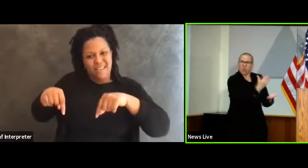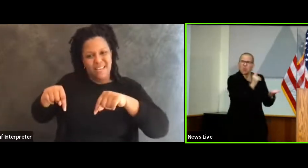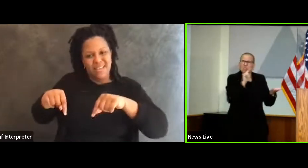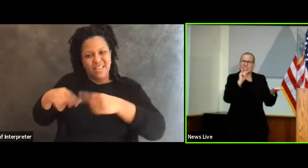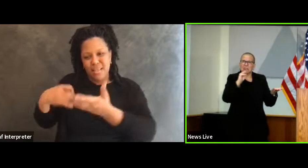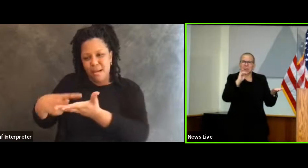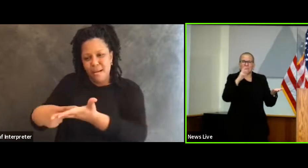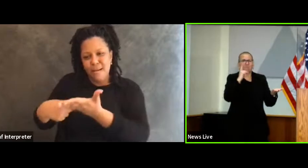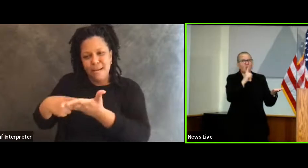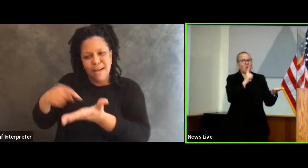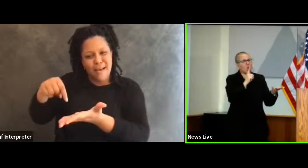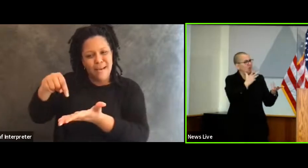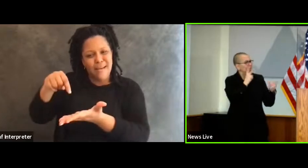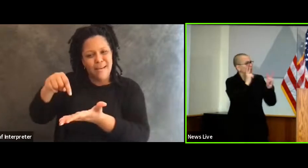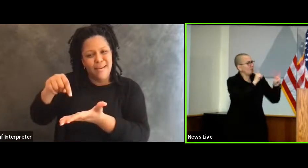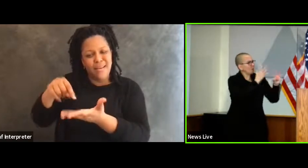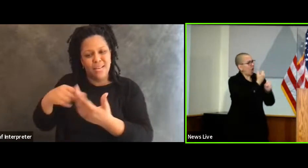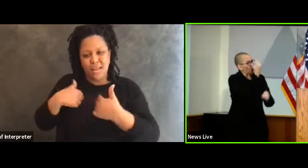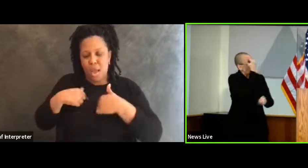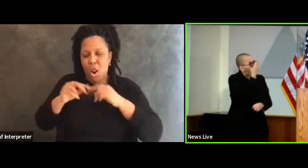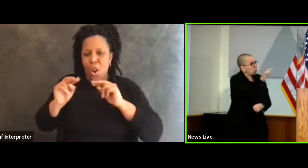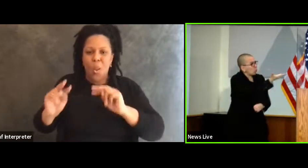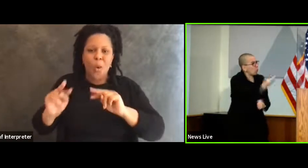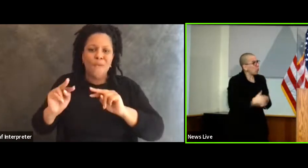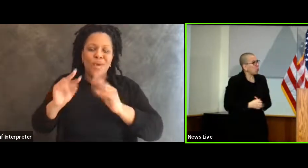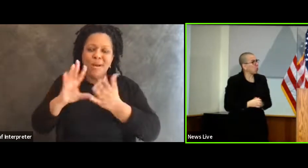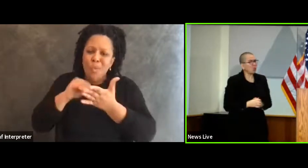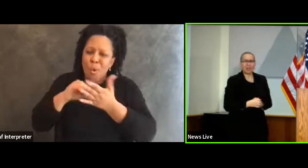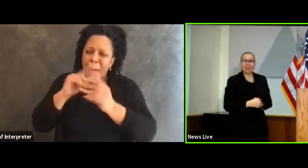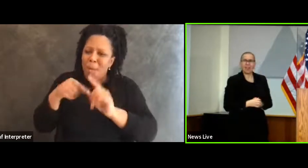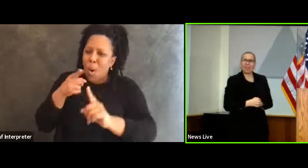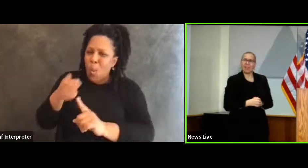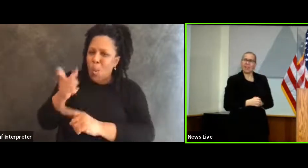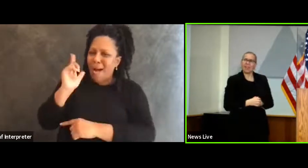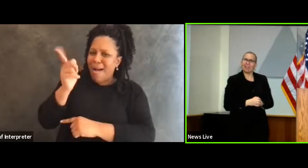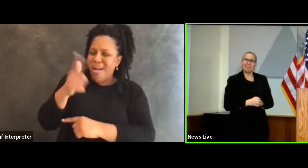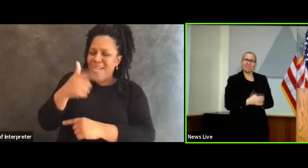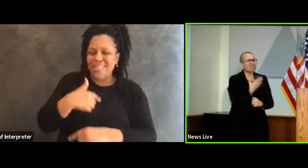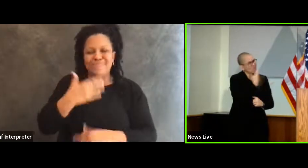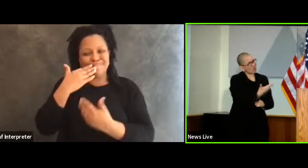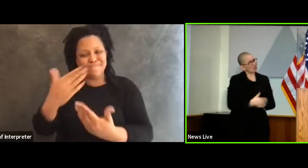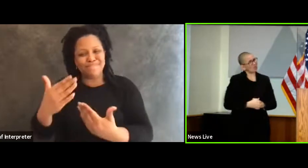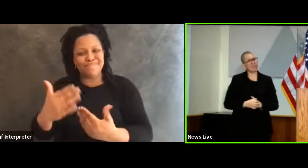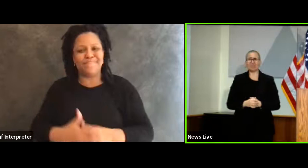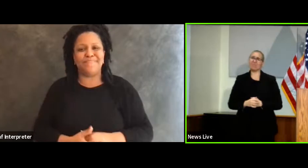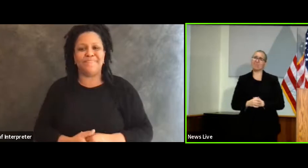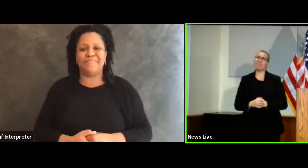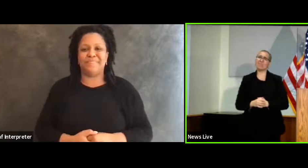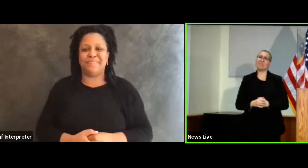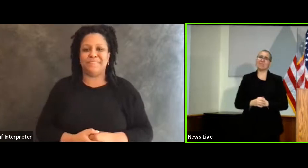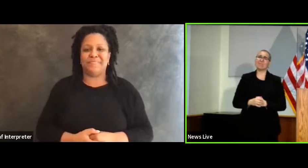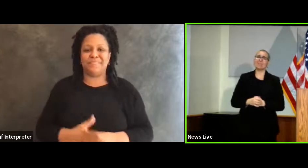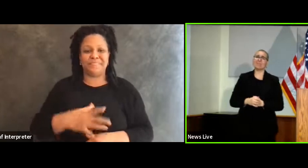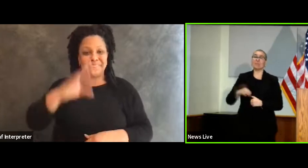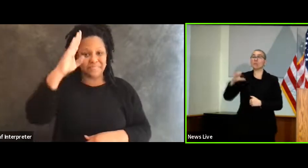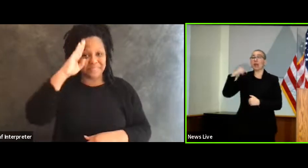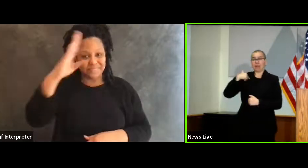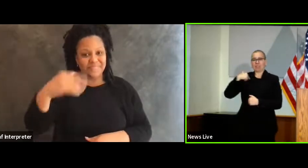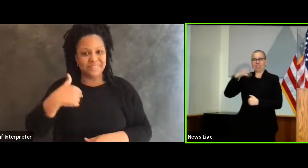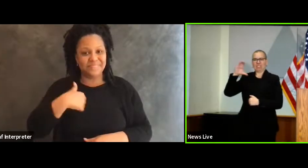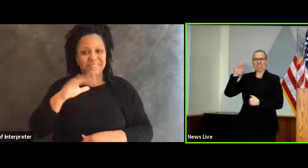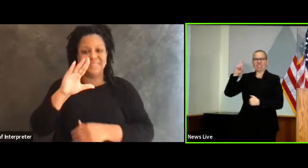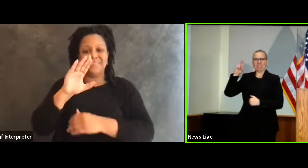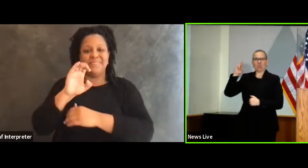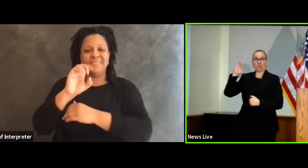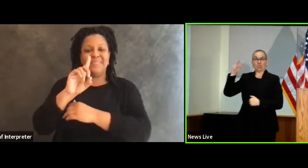know you better as we move through these conference committee negotiations. So thank you. I'm Cedric Frazier, Representative District 45A, which covers the cities